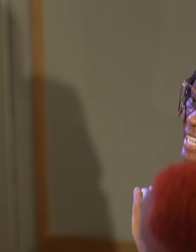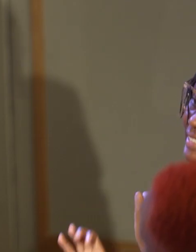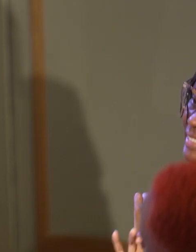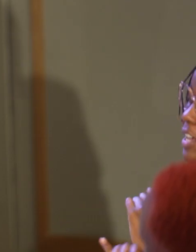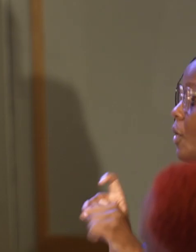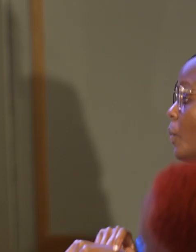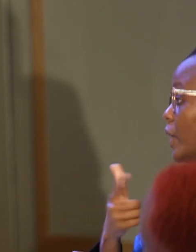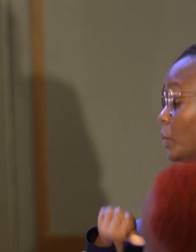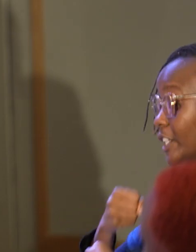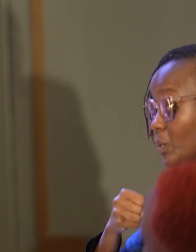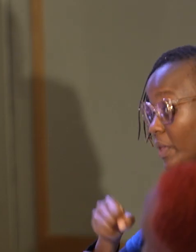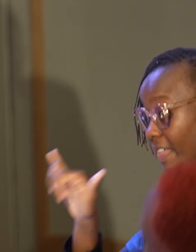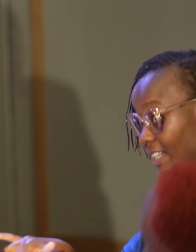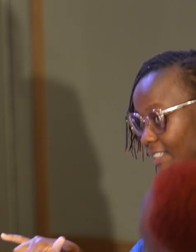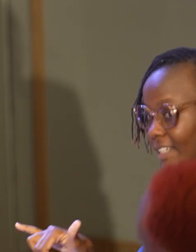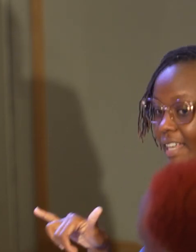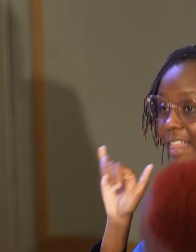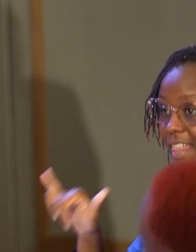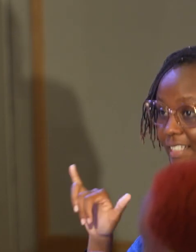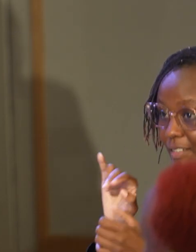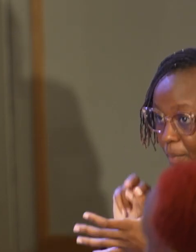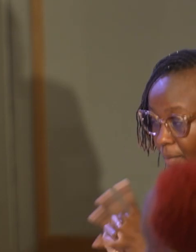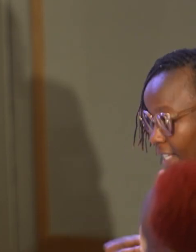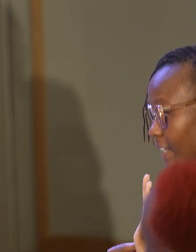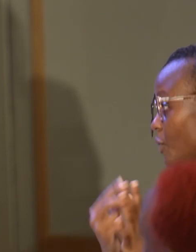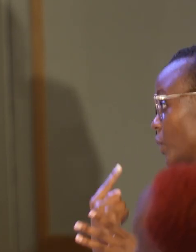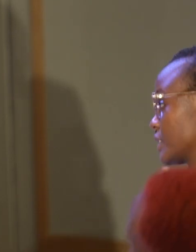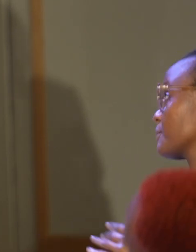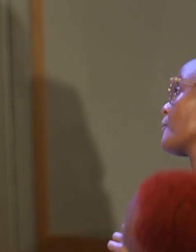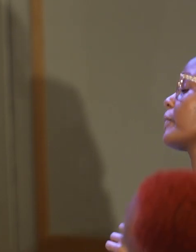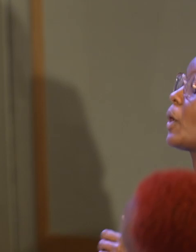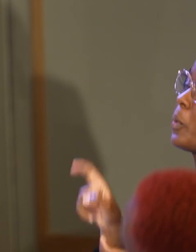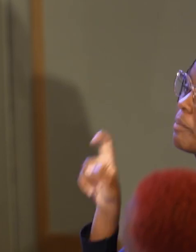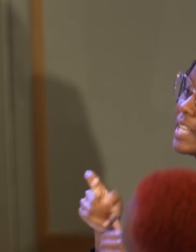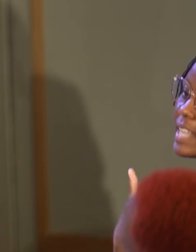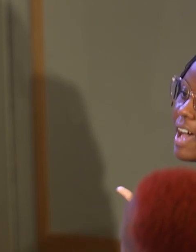that, it means we